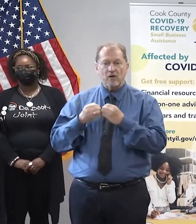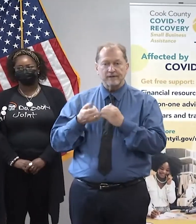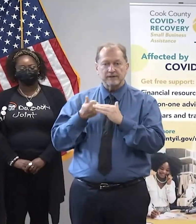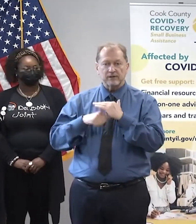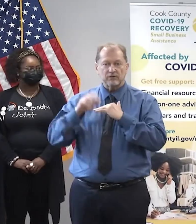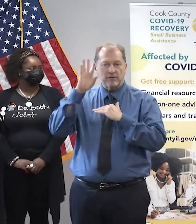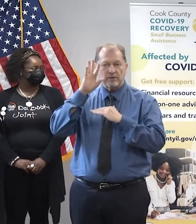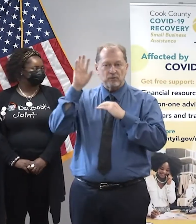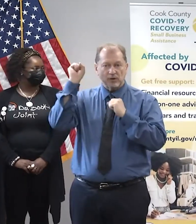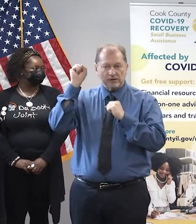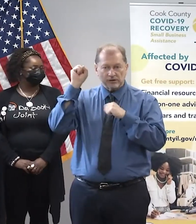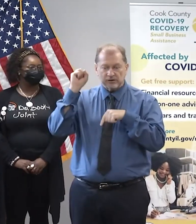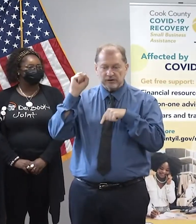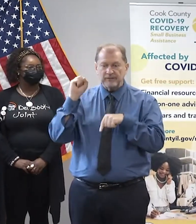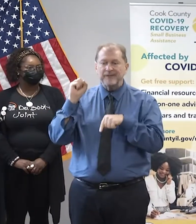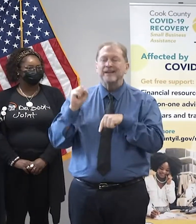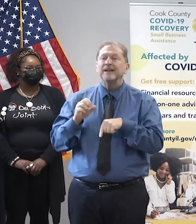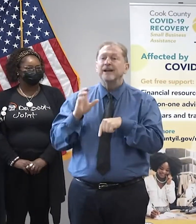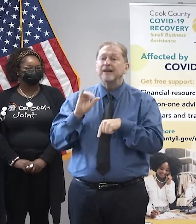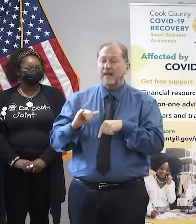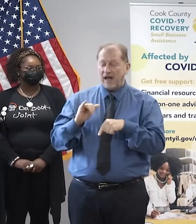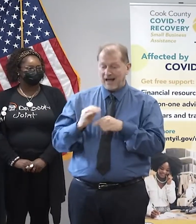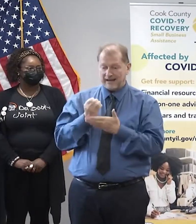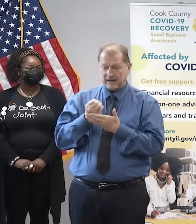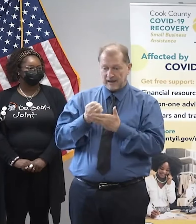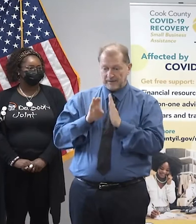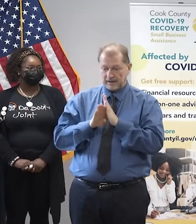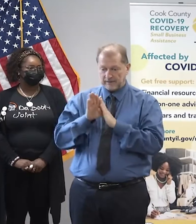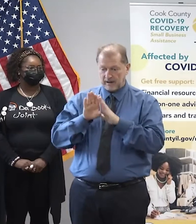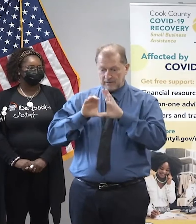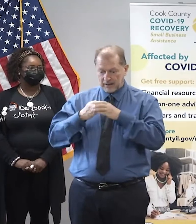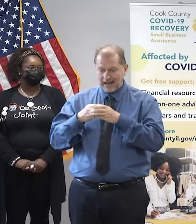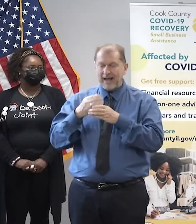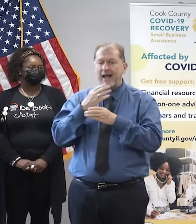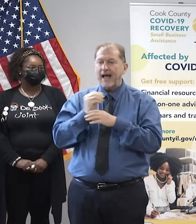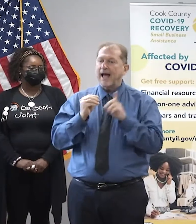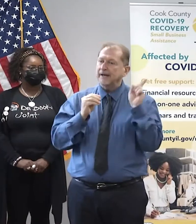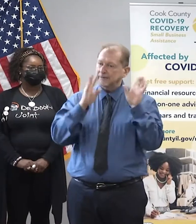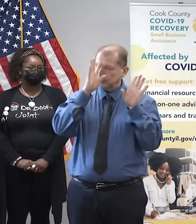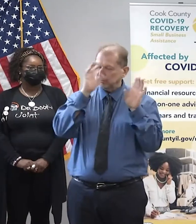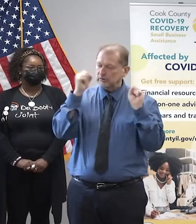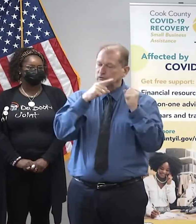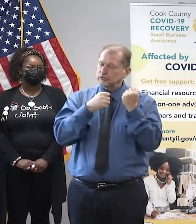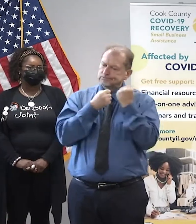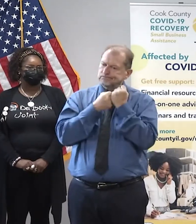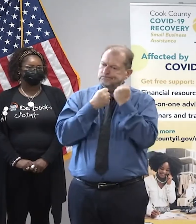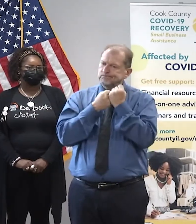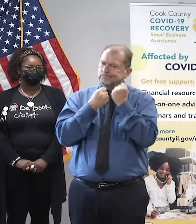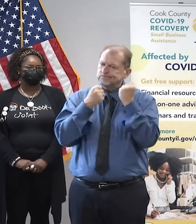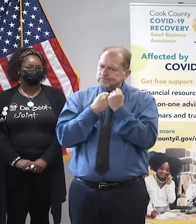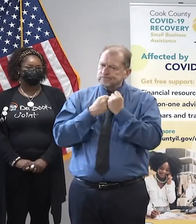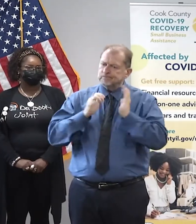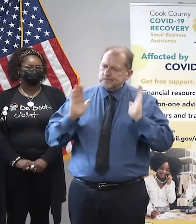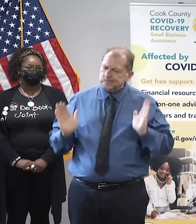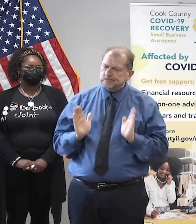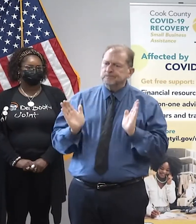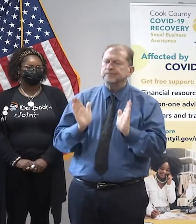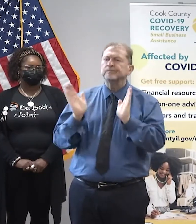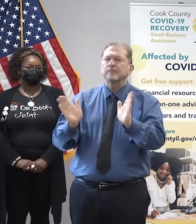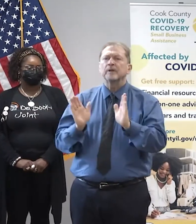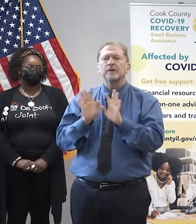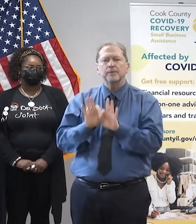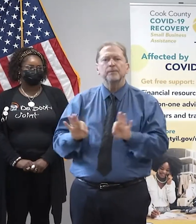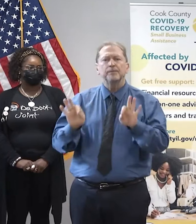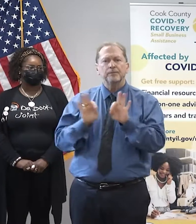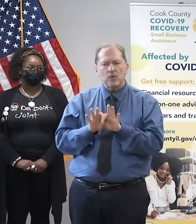the President, right, Bureau of Economic Development, and also Madam President for her due diligence in ensuring great leadership at the